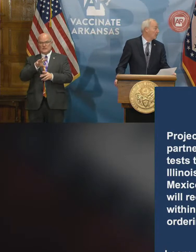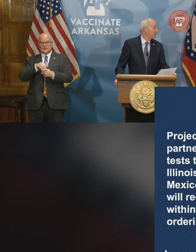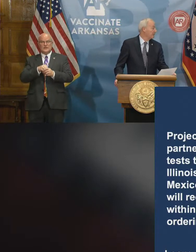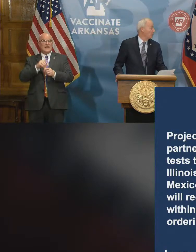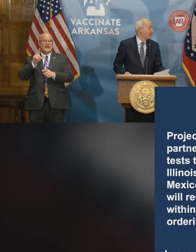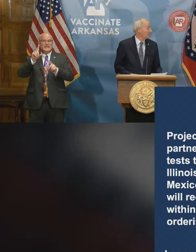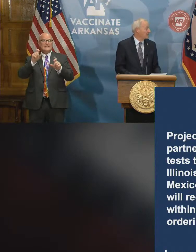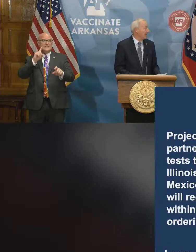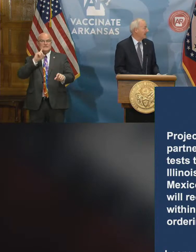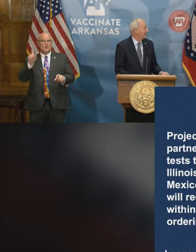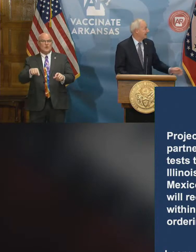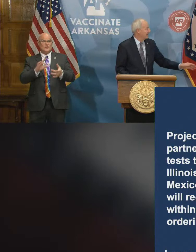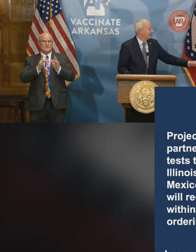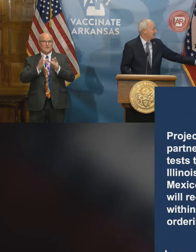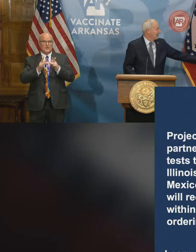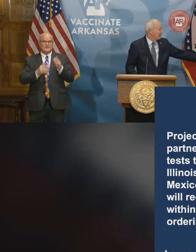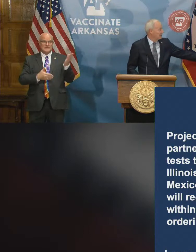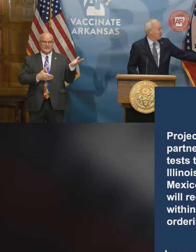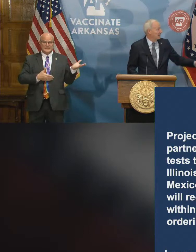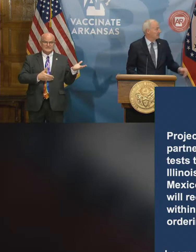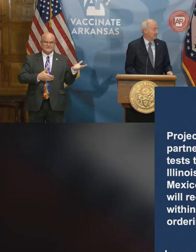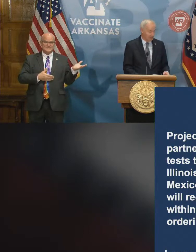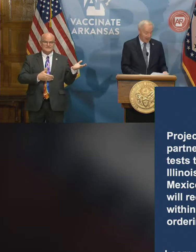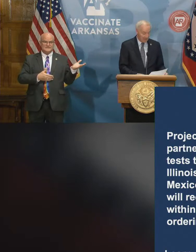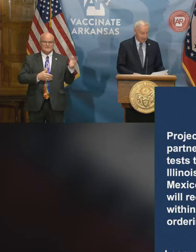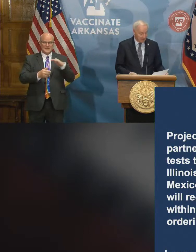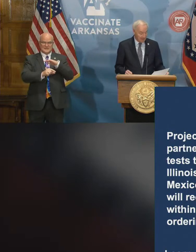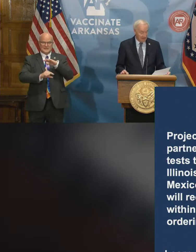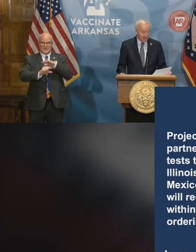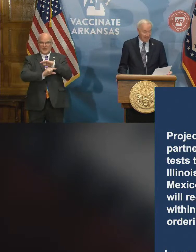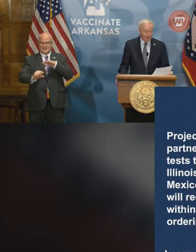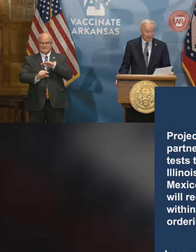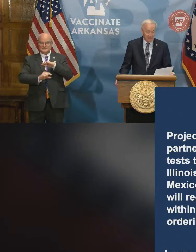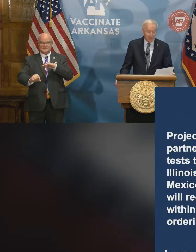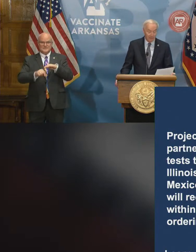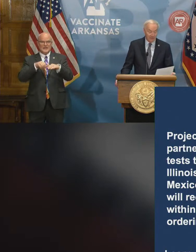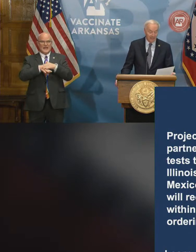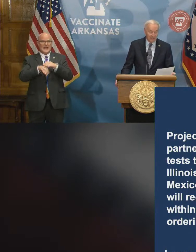can be ordered from the website that's down at the bottom of the graphic,